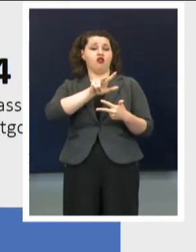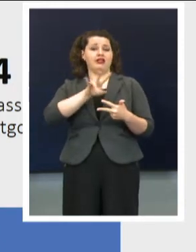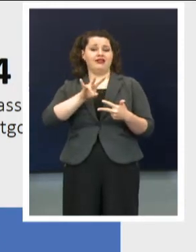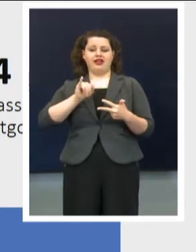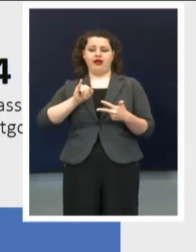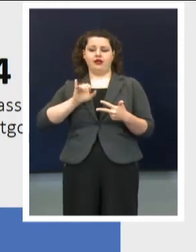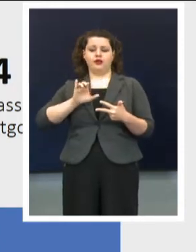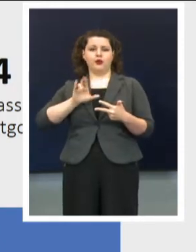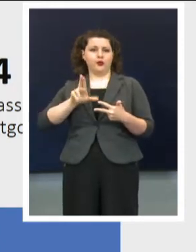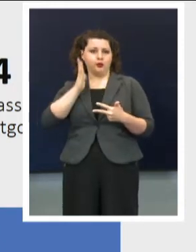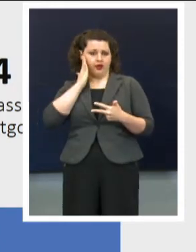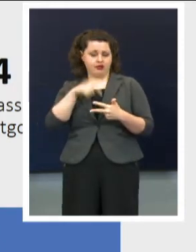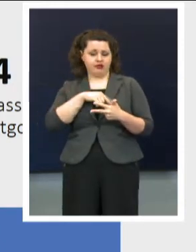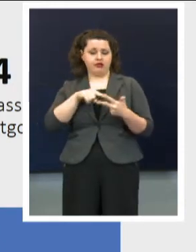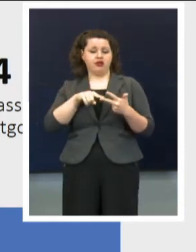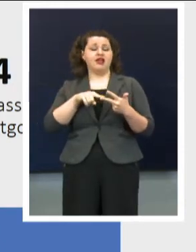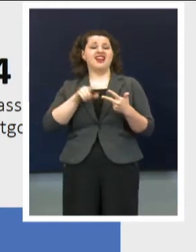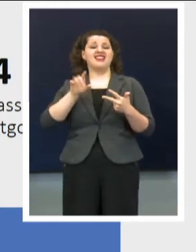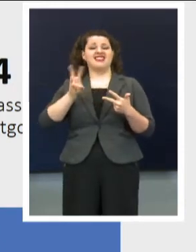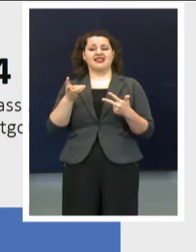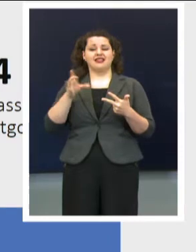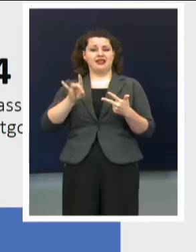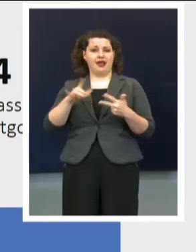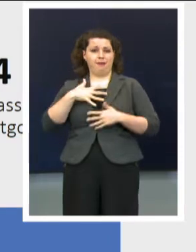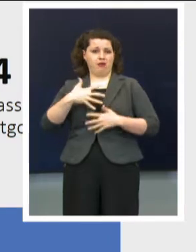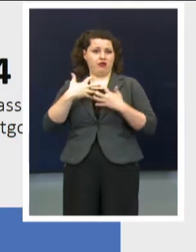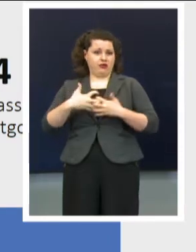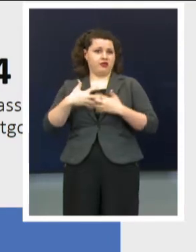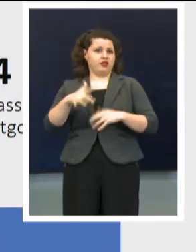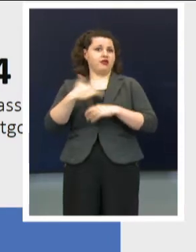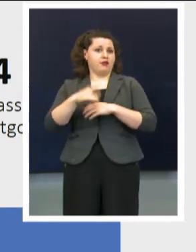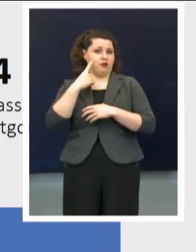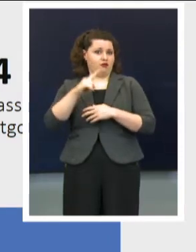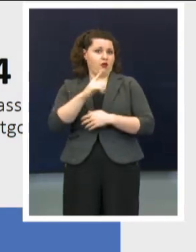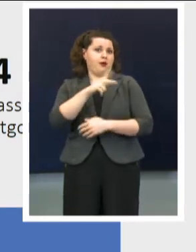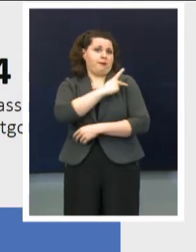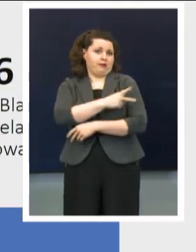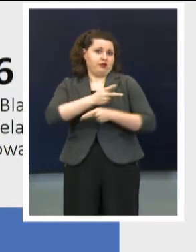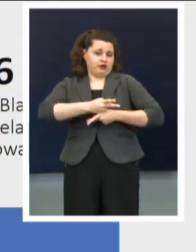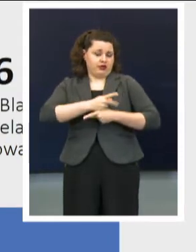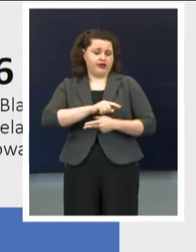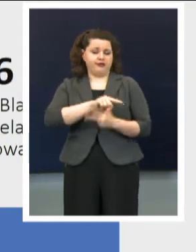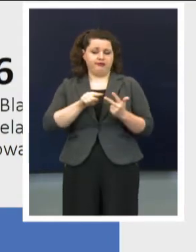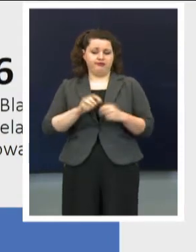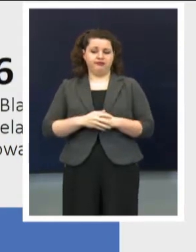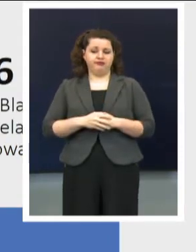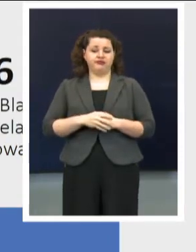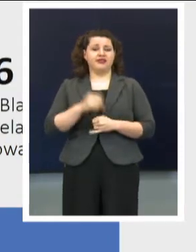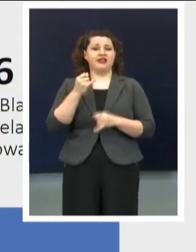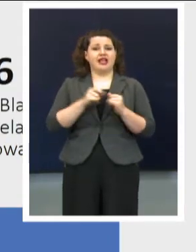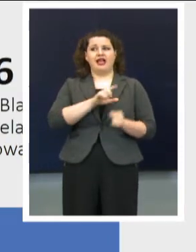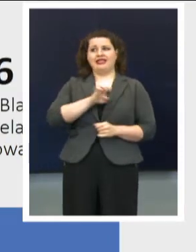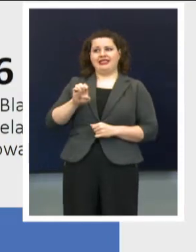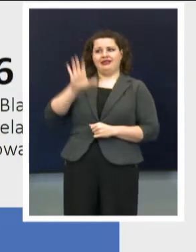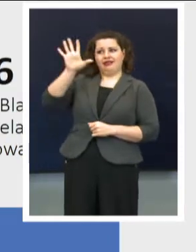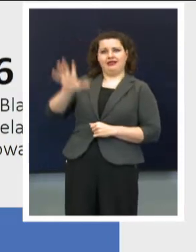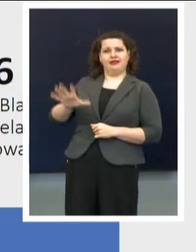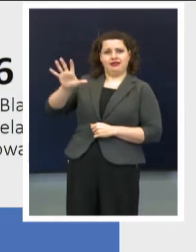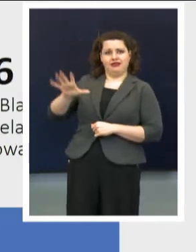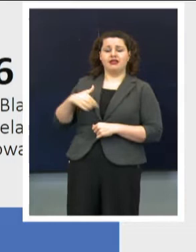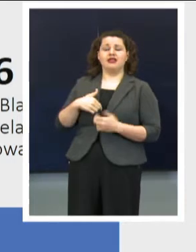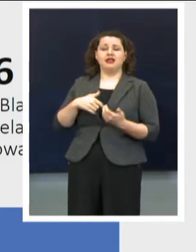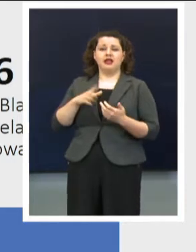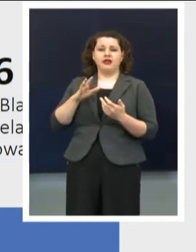ICU beds, and 68 ventilators available for patient care. And finally, in eastern Iowa, as